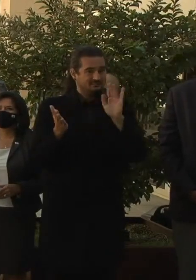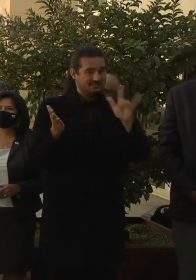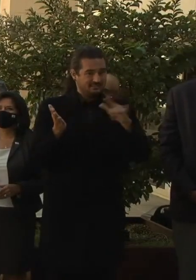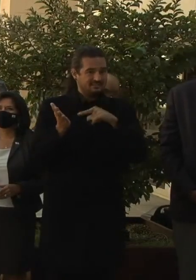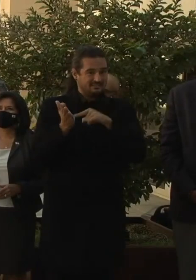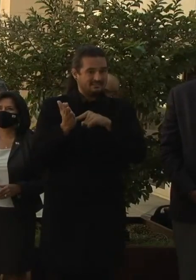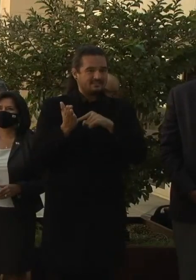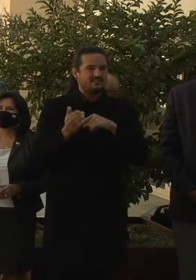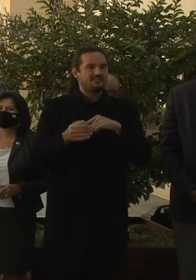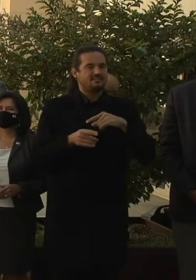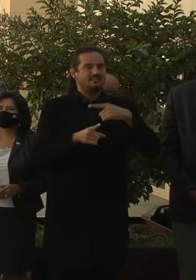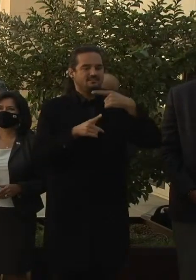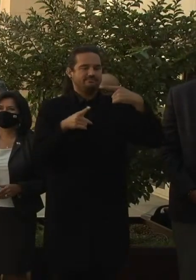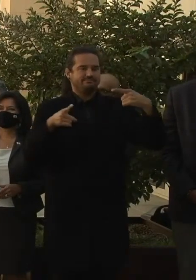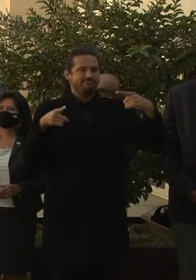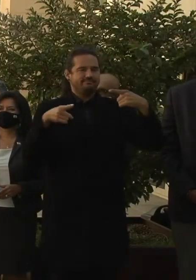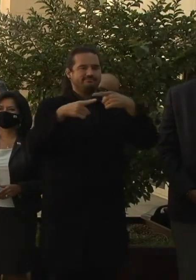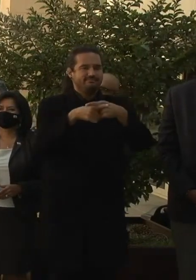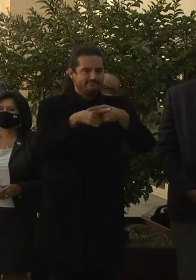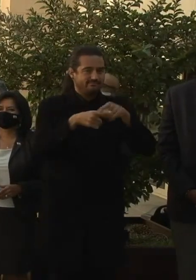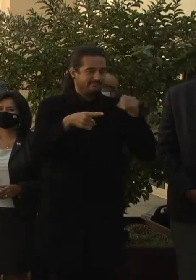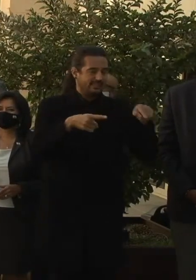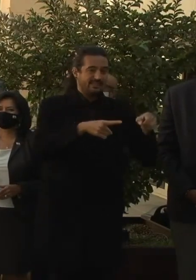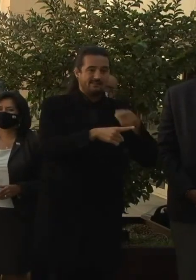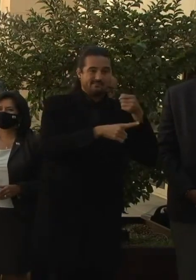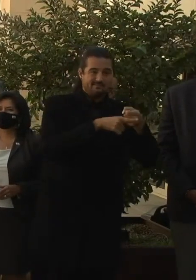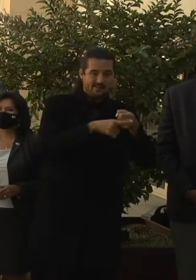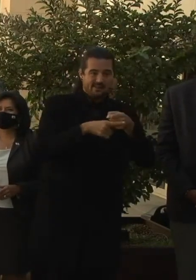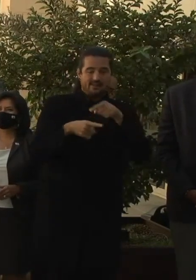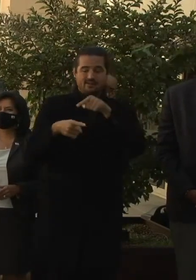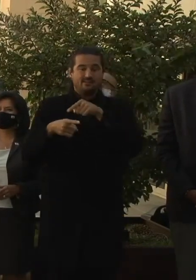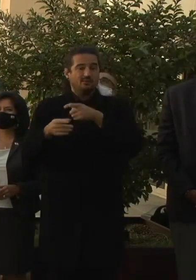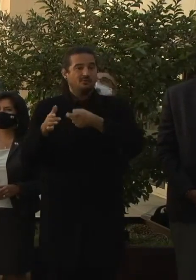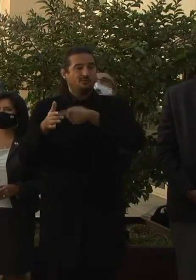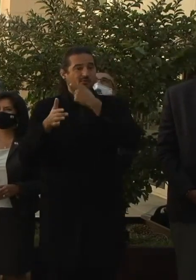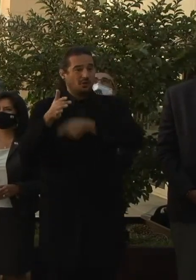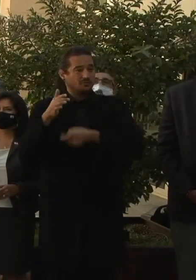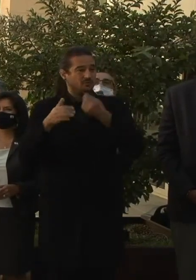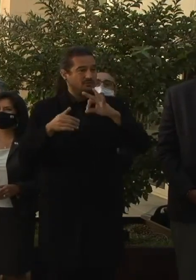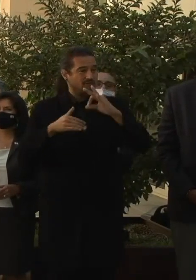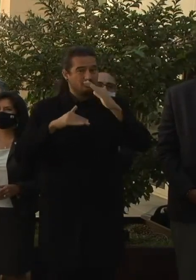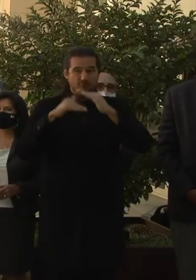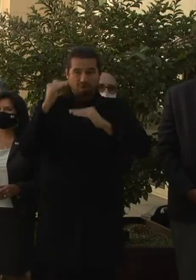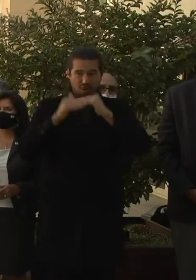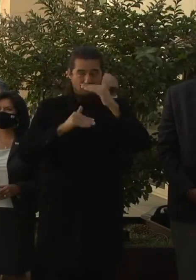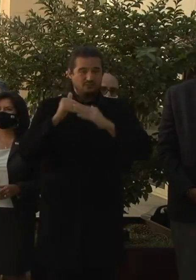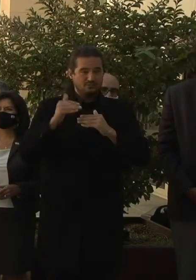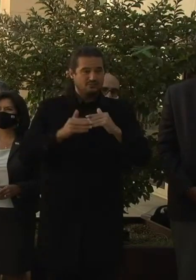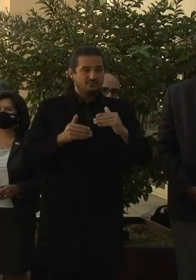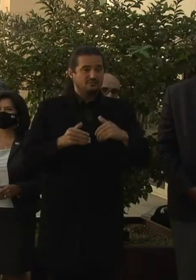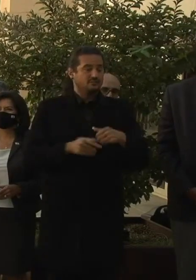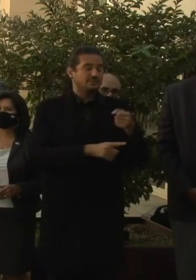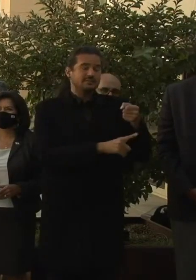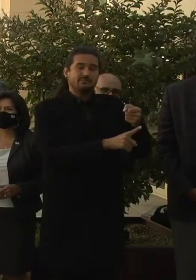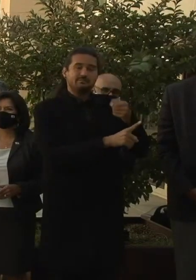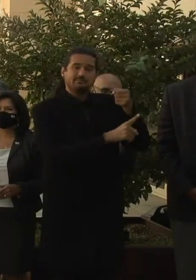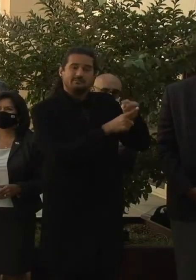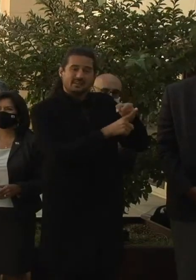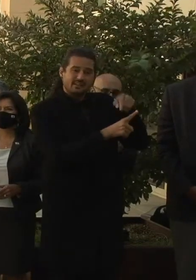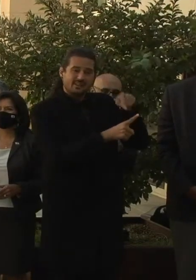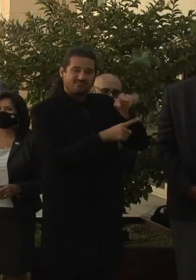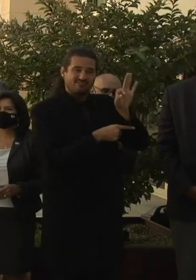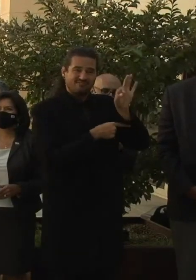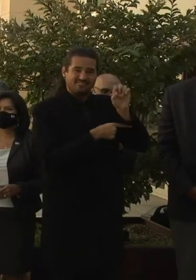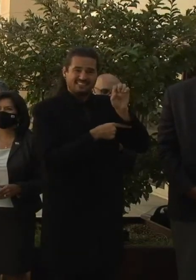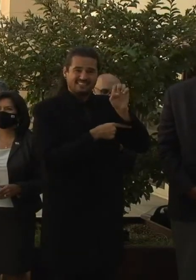impacts and cost to construction. Impact fees are a big driver of